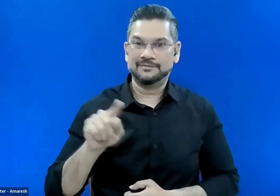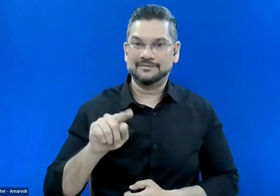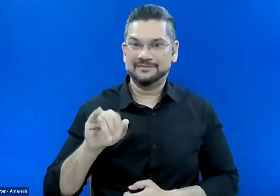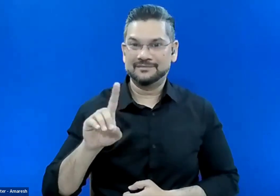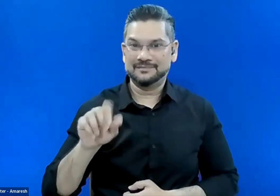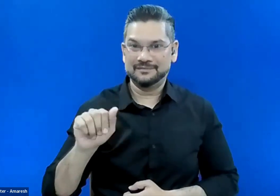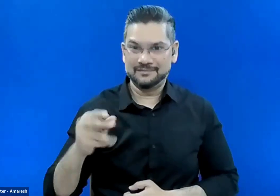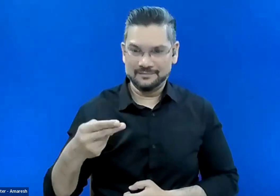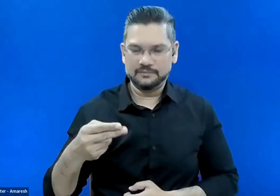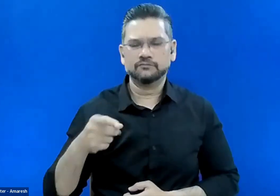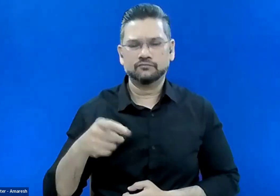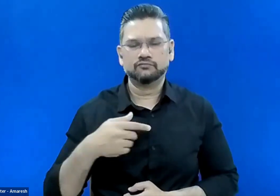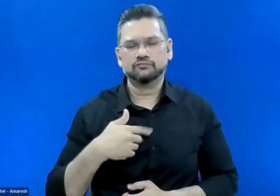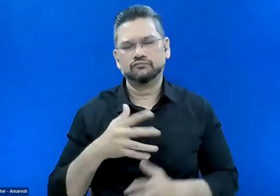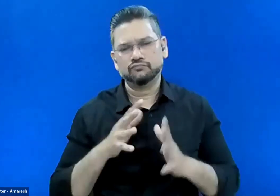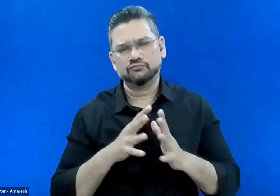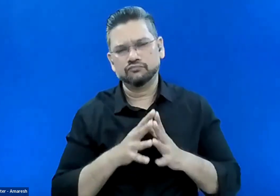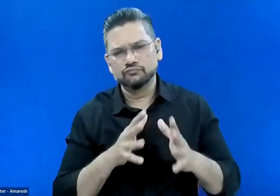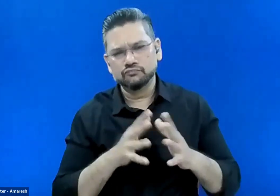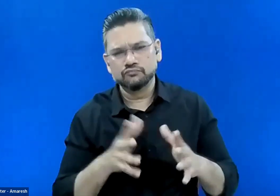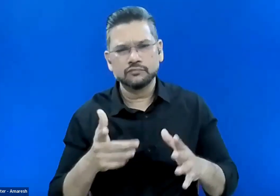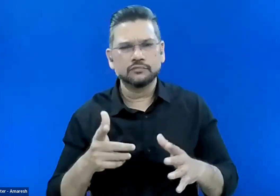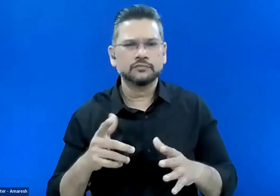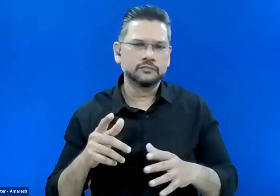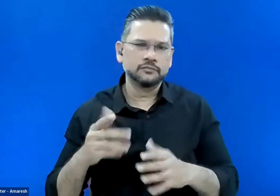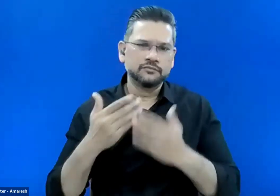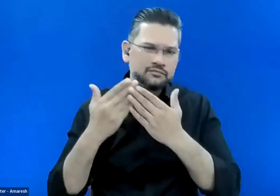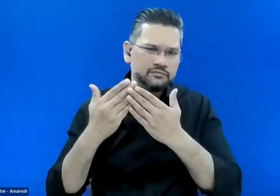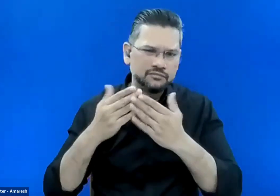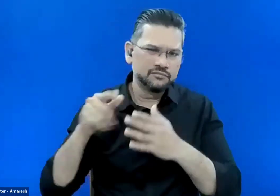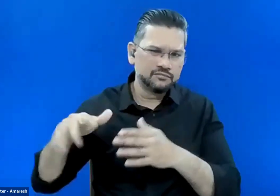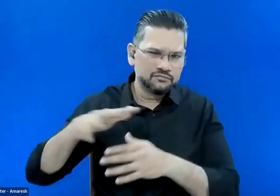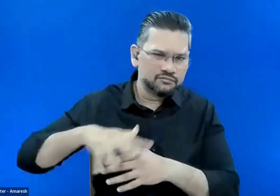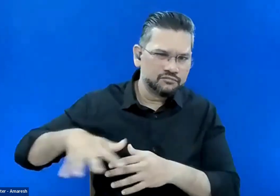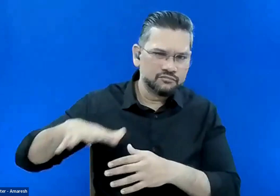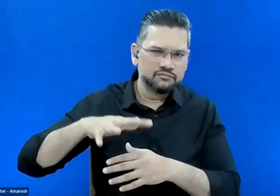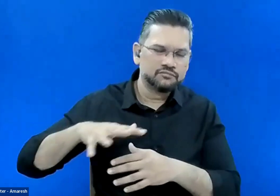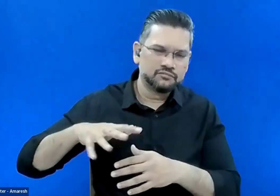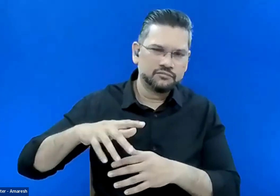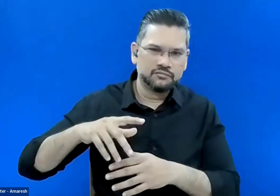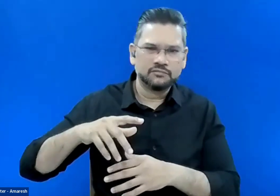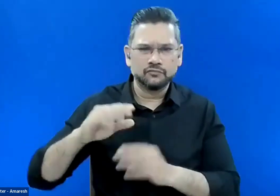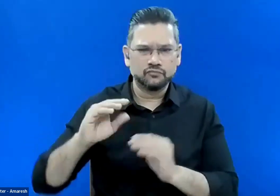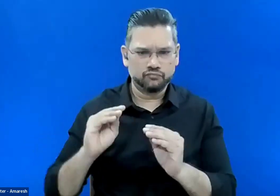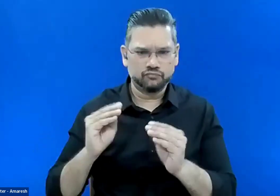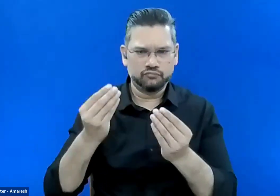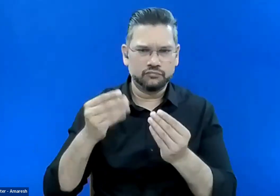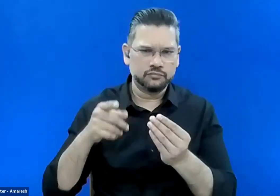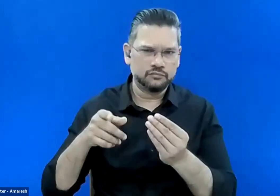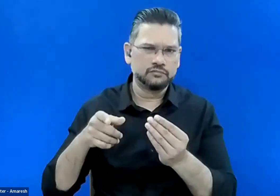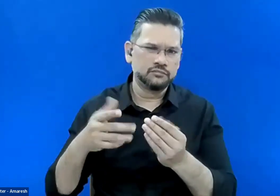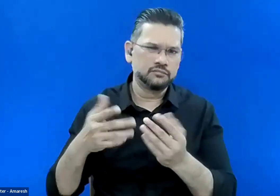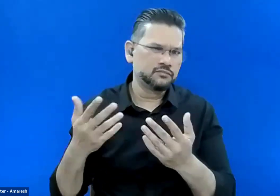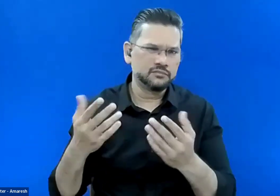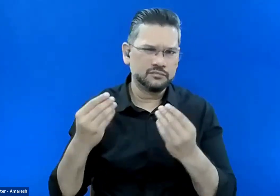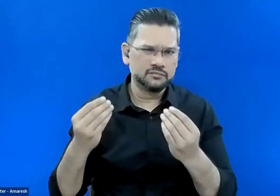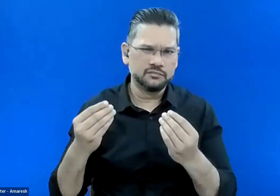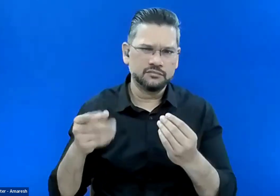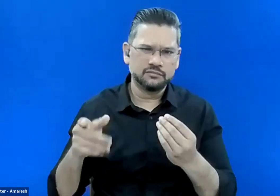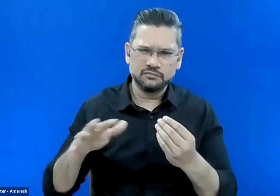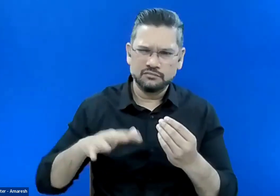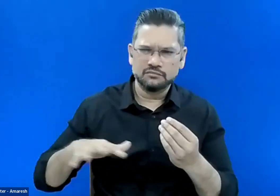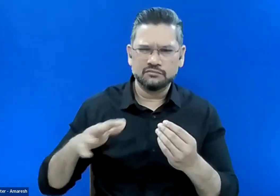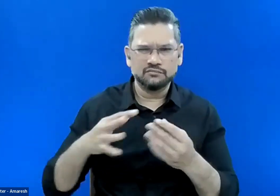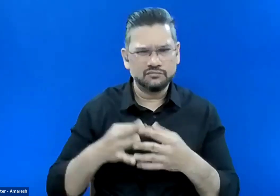just start it. I would like to highlight that education for all youth is critical for realizing their